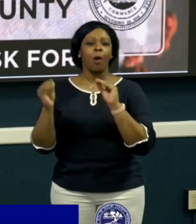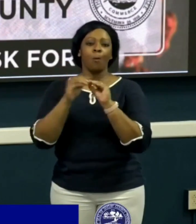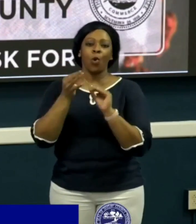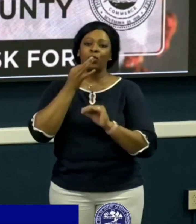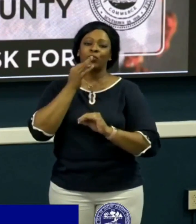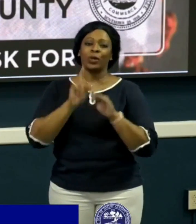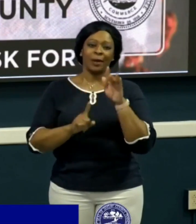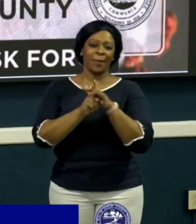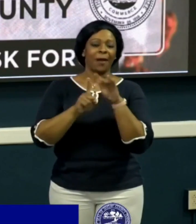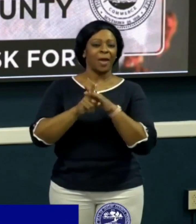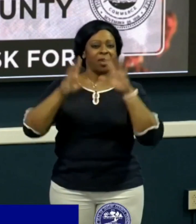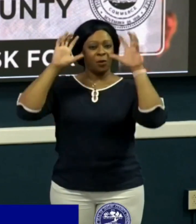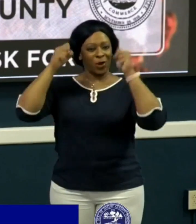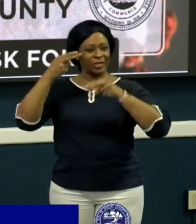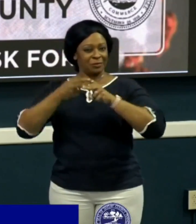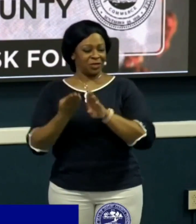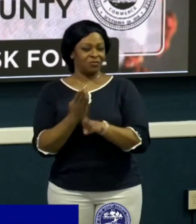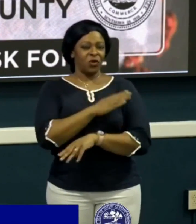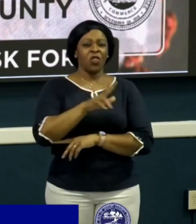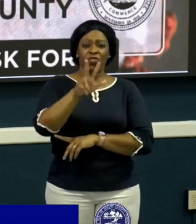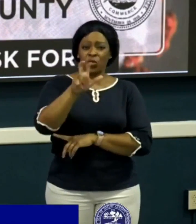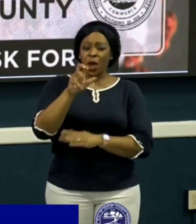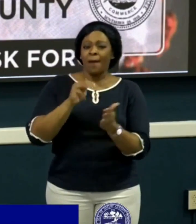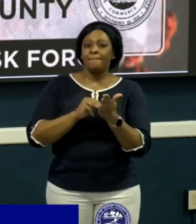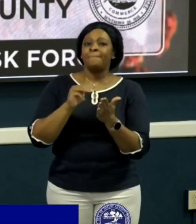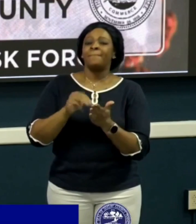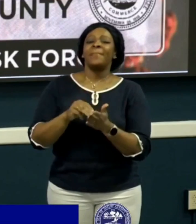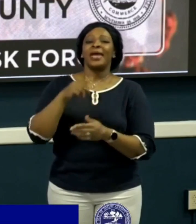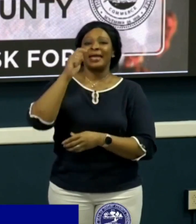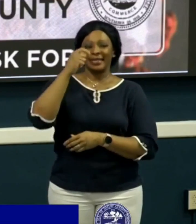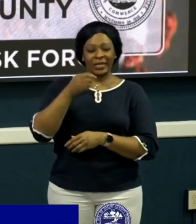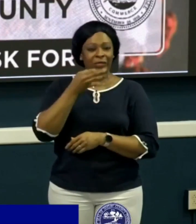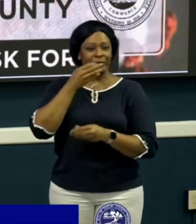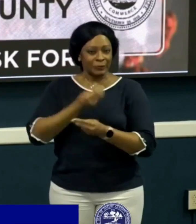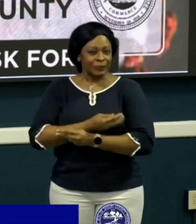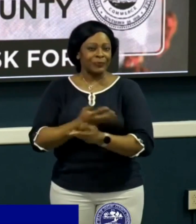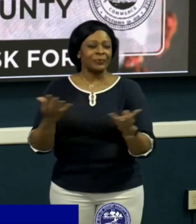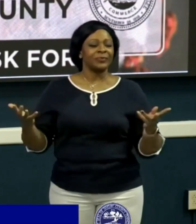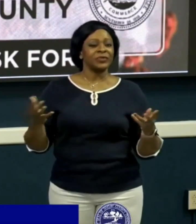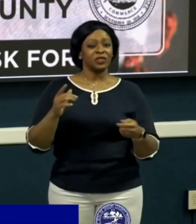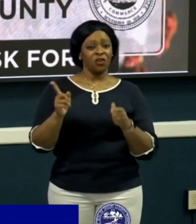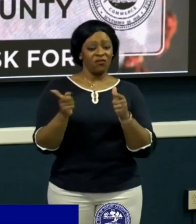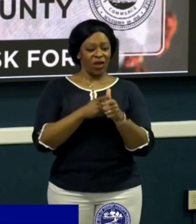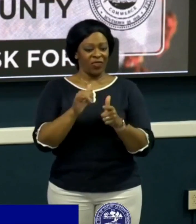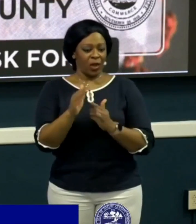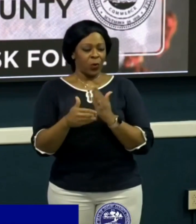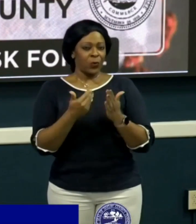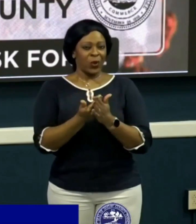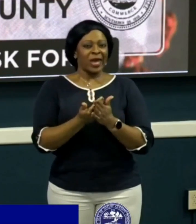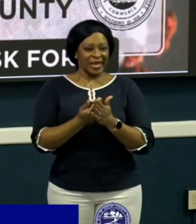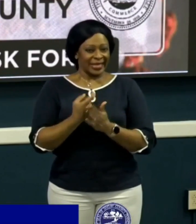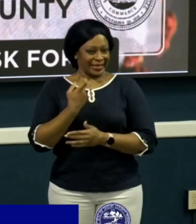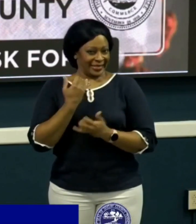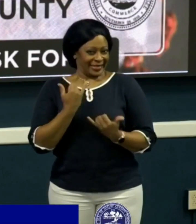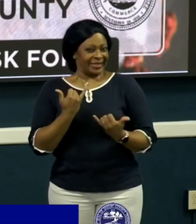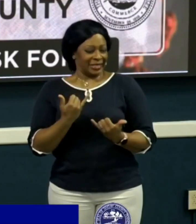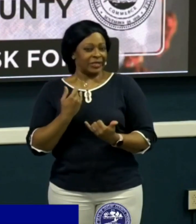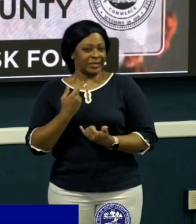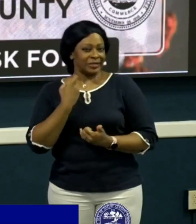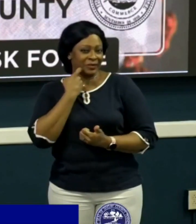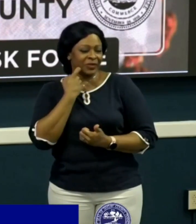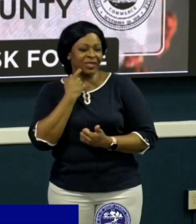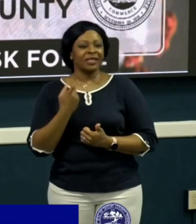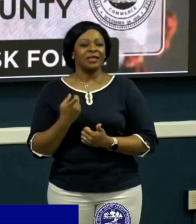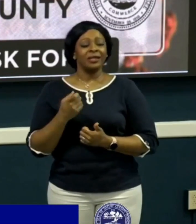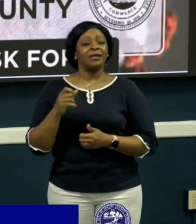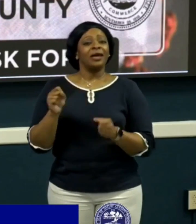you heard the president talk about, 800 million tests or so coming out, and I know the first of those are arriving on scene. So our